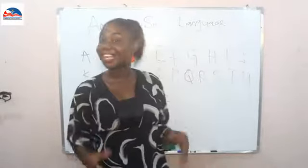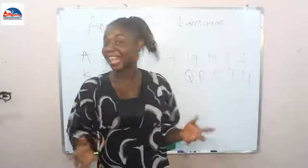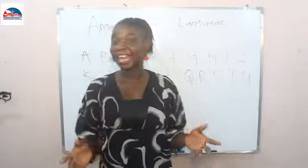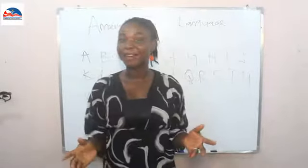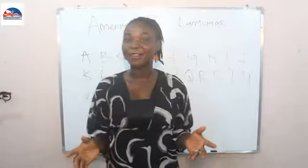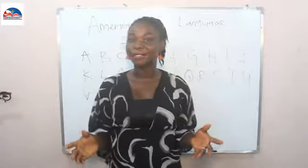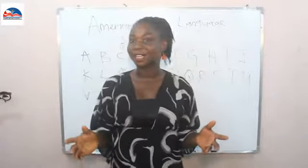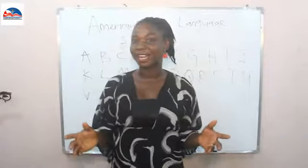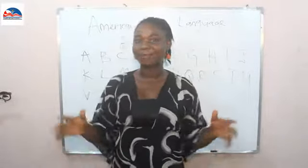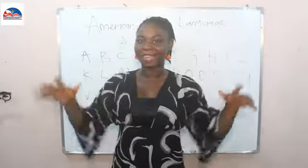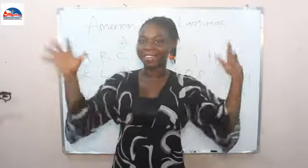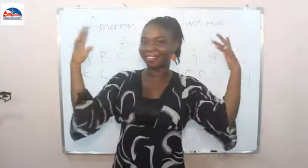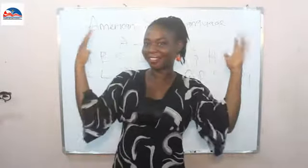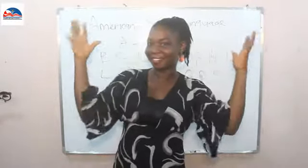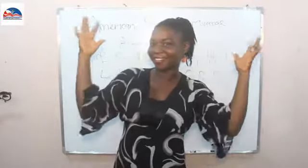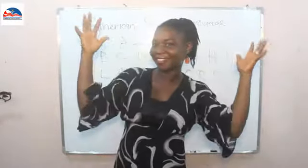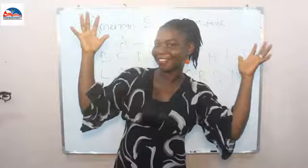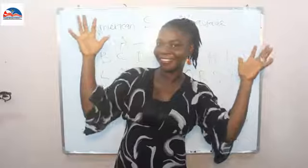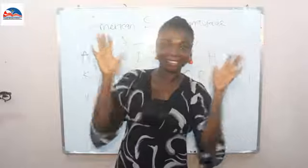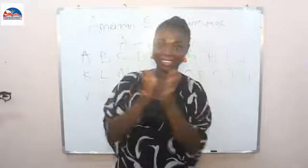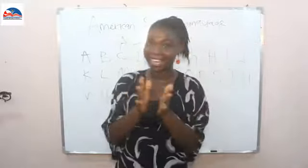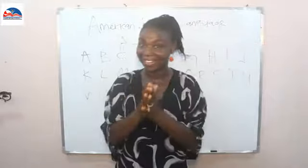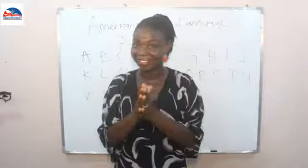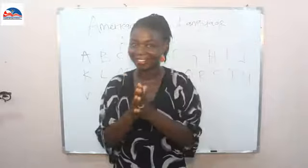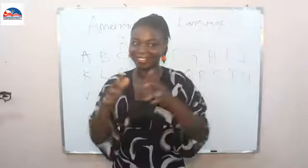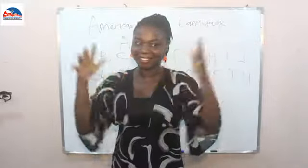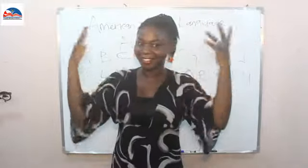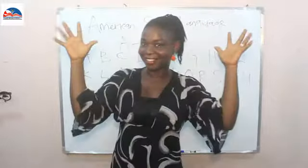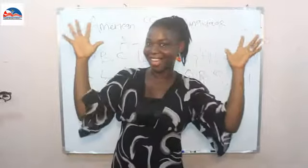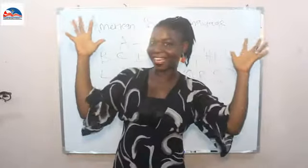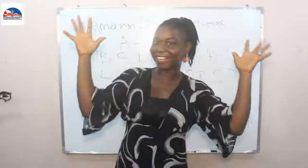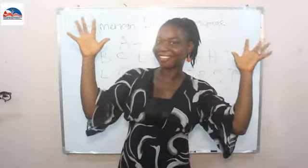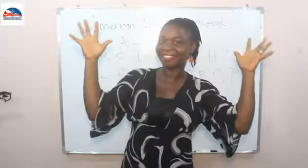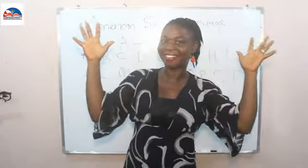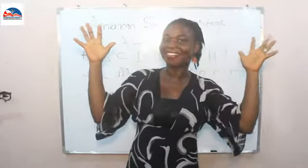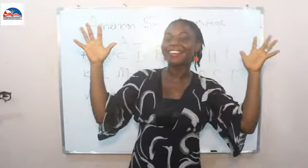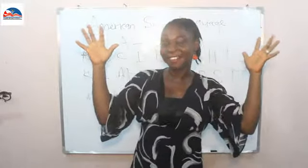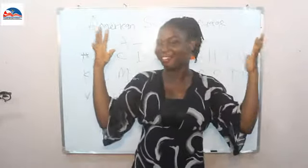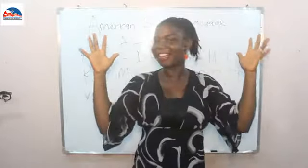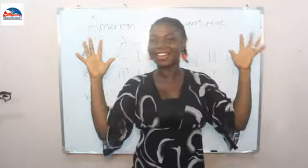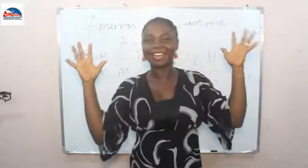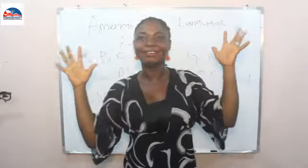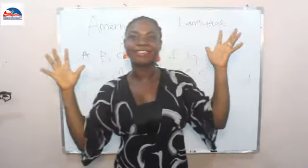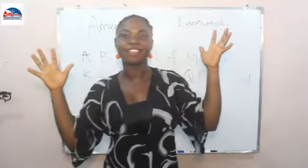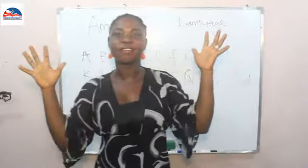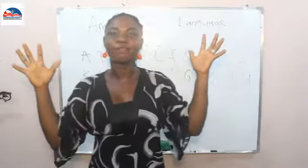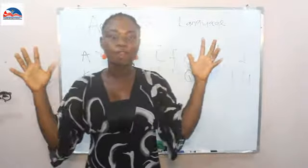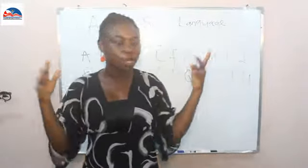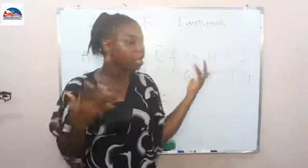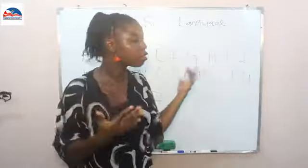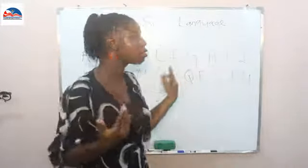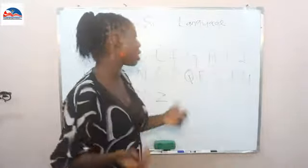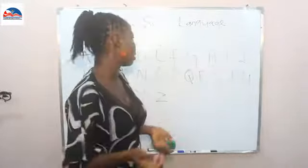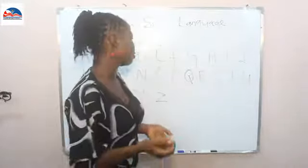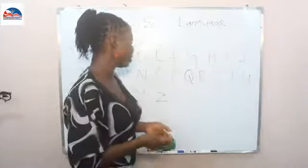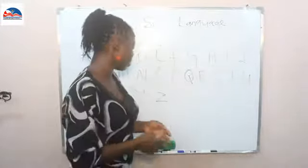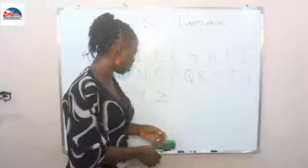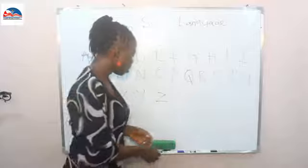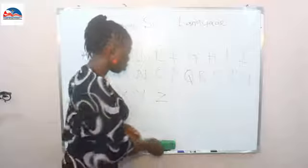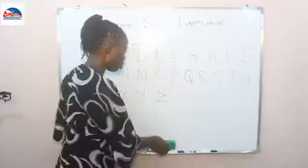sign language, we clap like this, not like this, like this. So you can clap for yourself. So let's go to our numbers. We